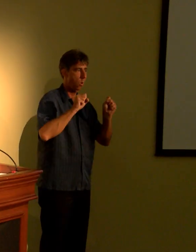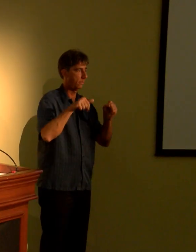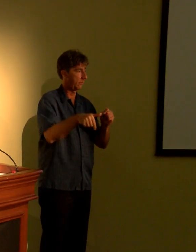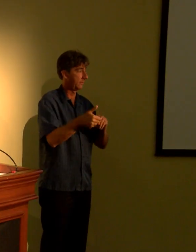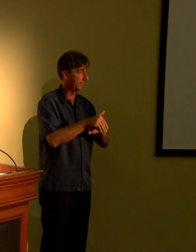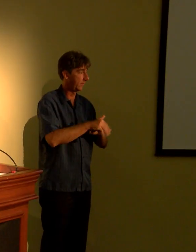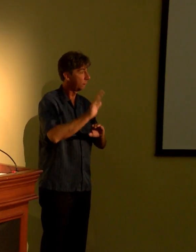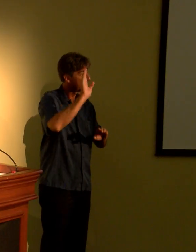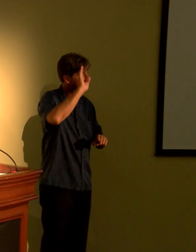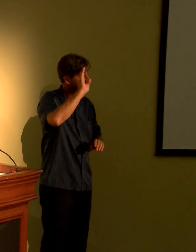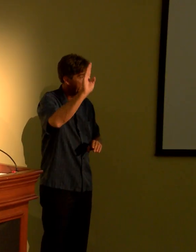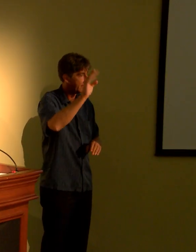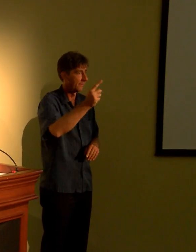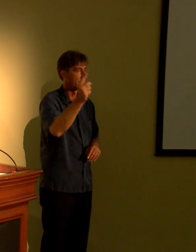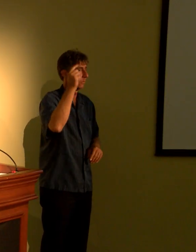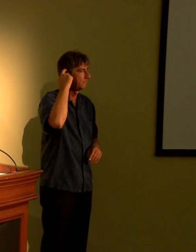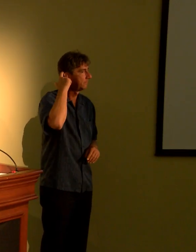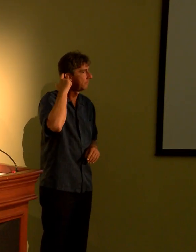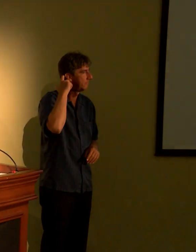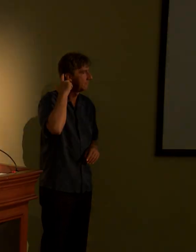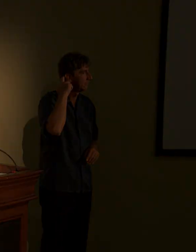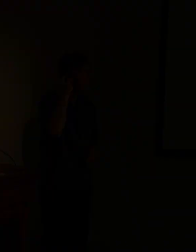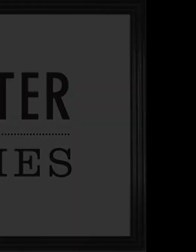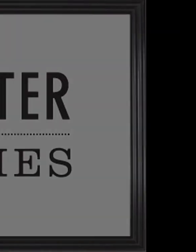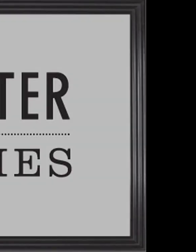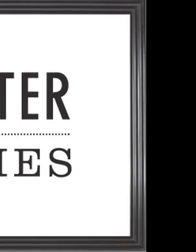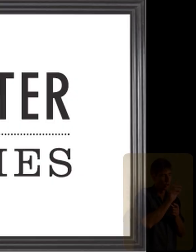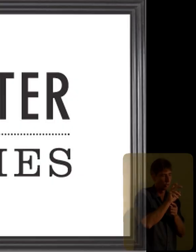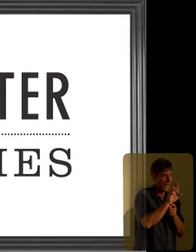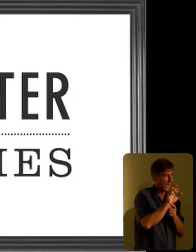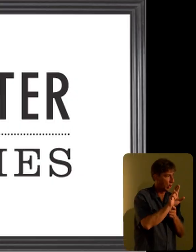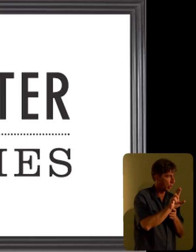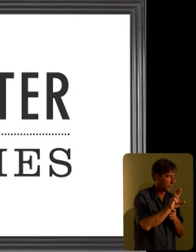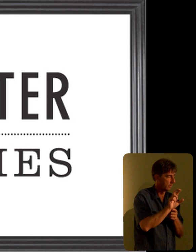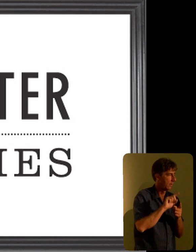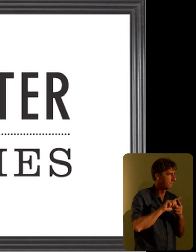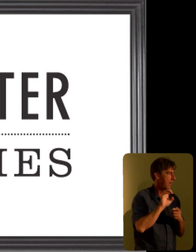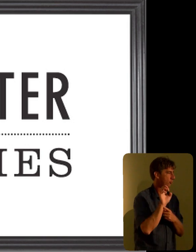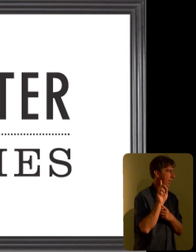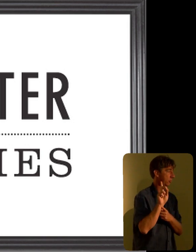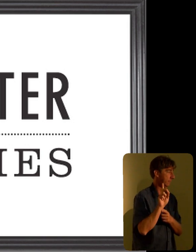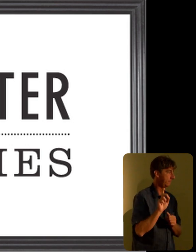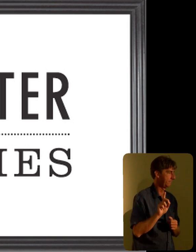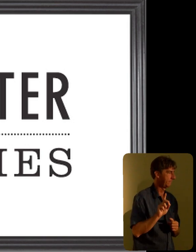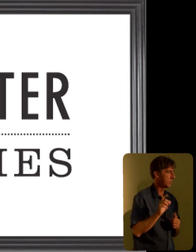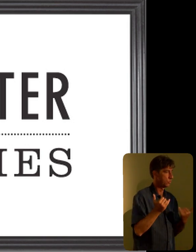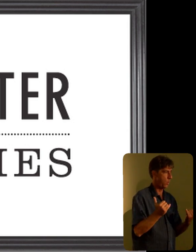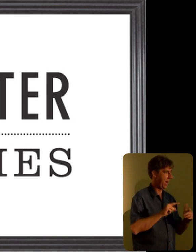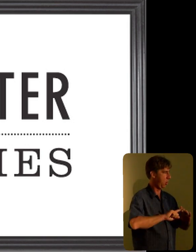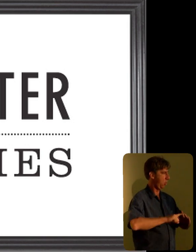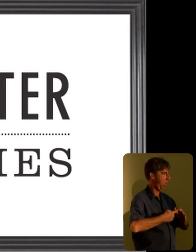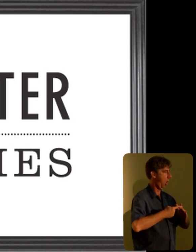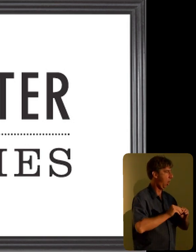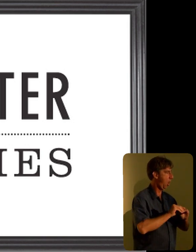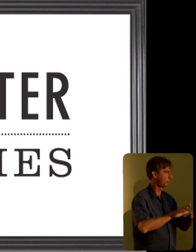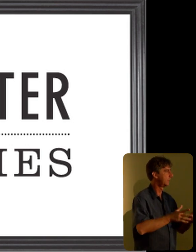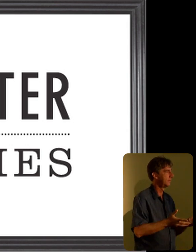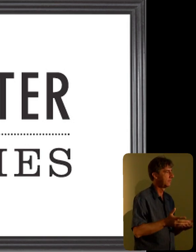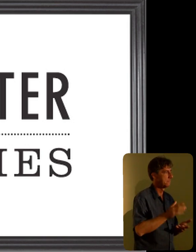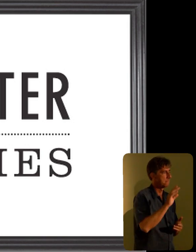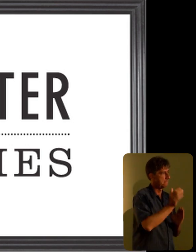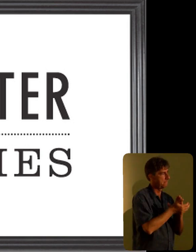Greetings, everyone, and welcome to the Whisperer Museum. Tonight launches this year's Master Series, and this year a series of